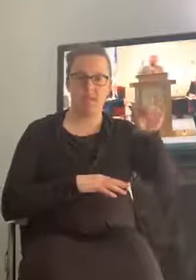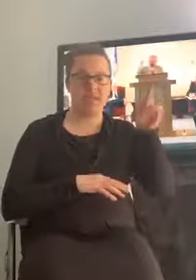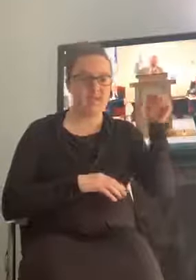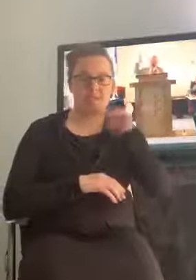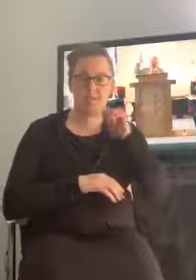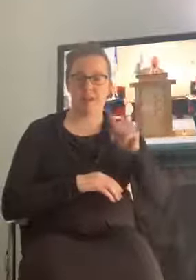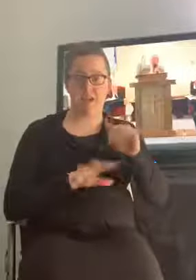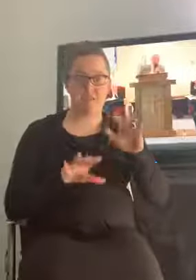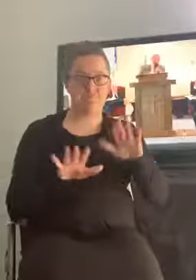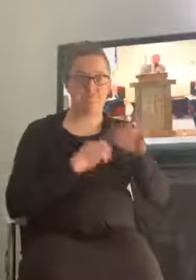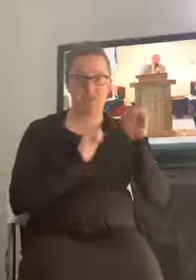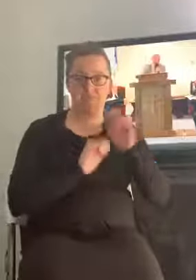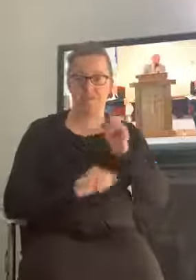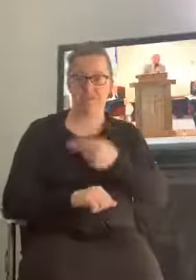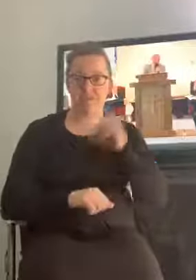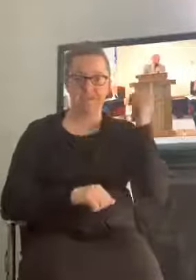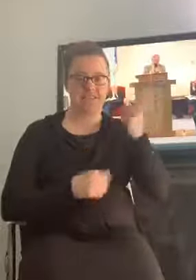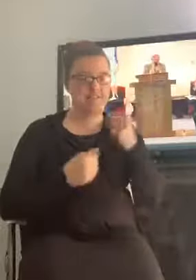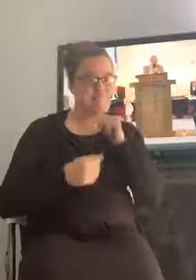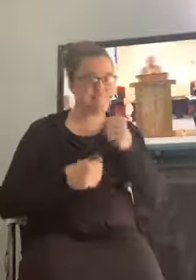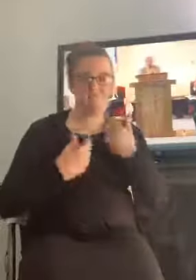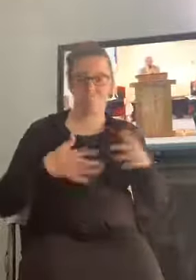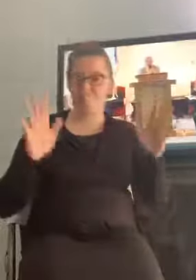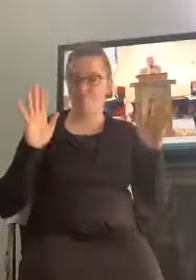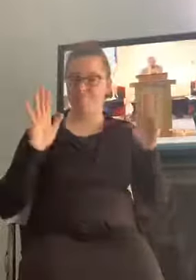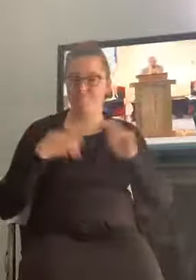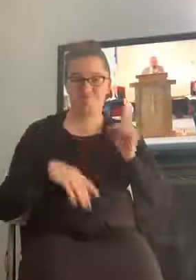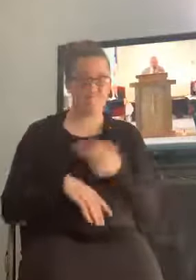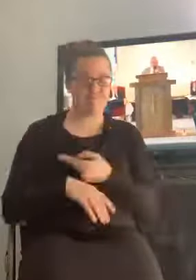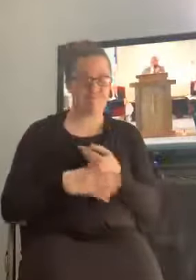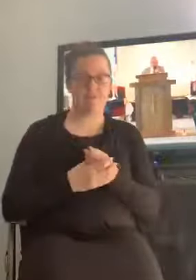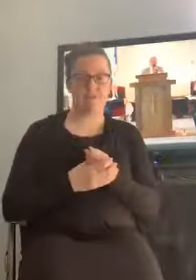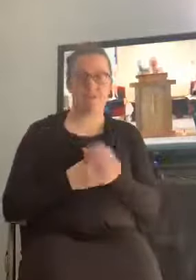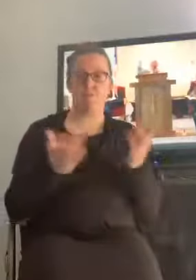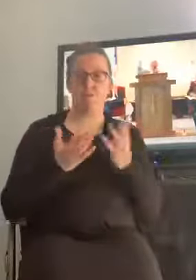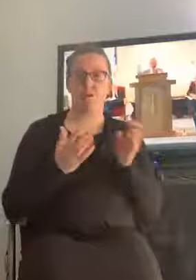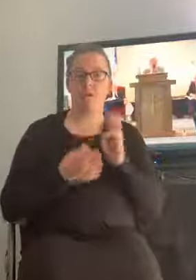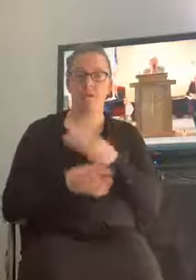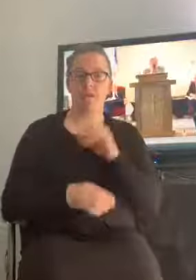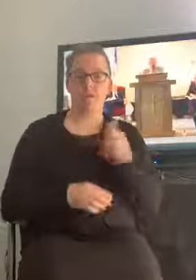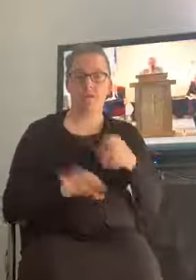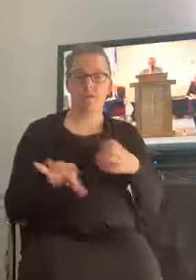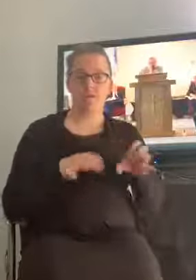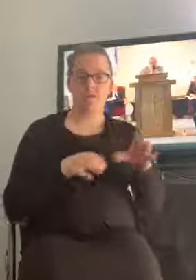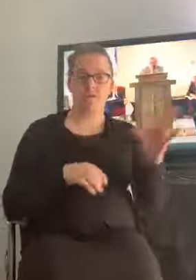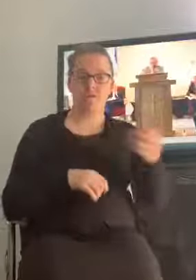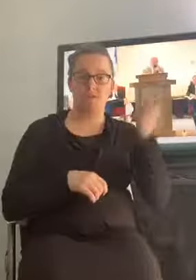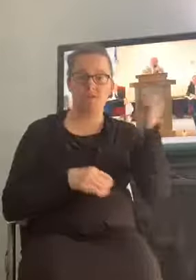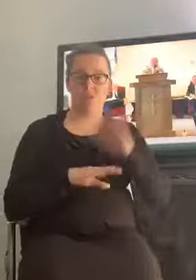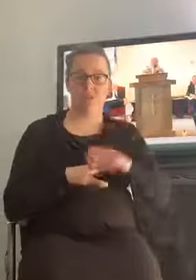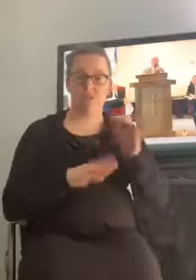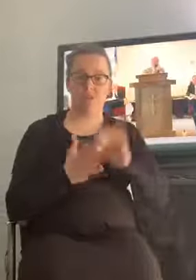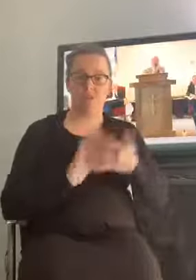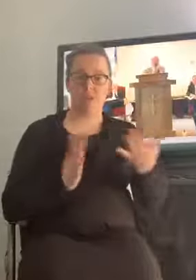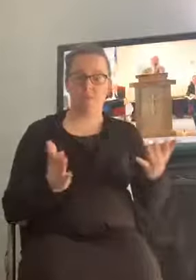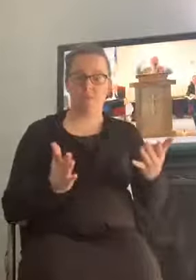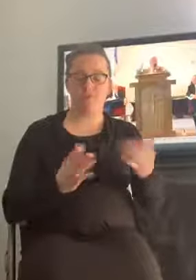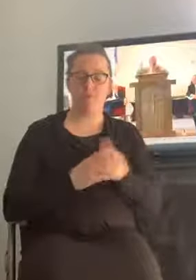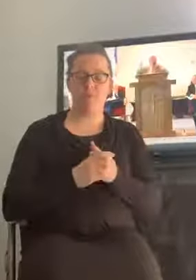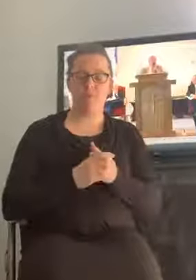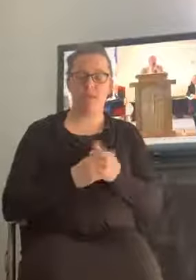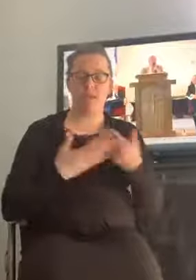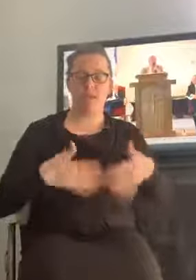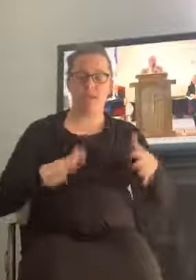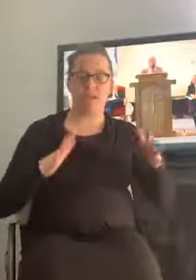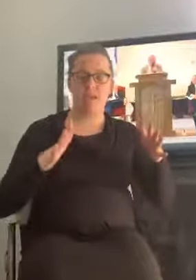leave us, and the Lord's not going to forsake us. And what we need to do is to hold on to that word and allow ourselves